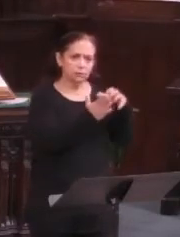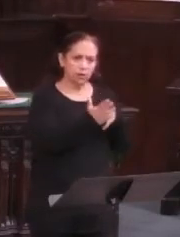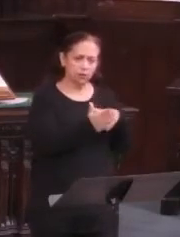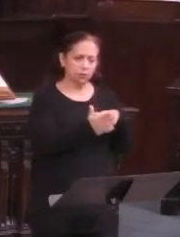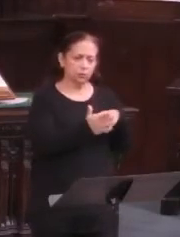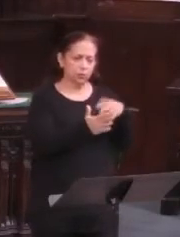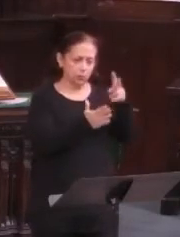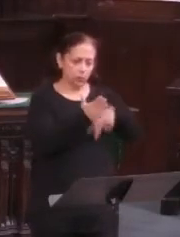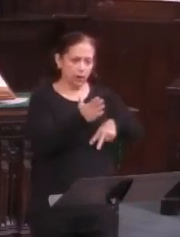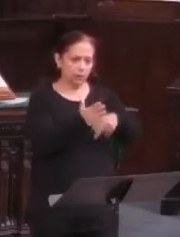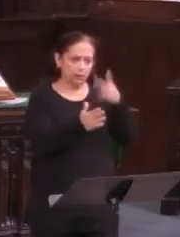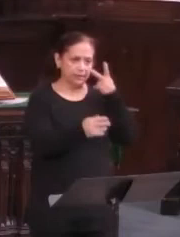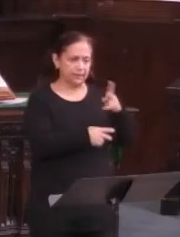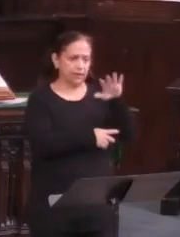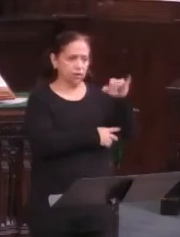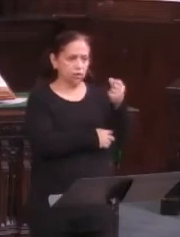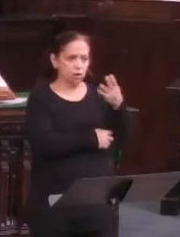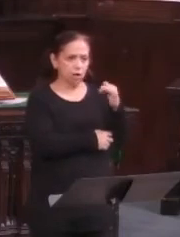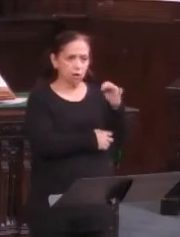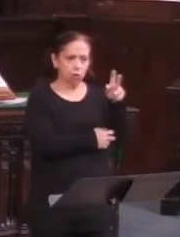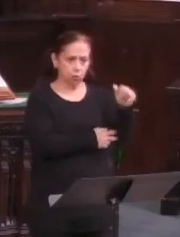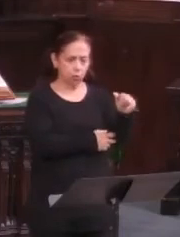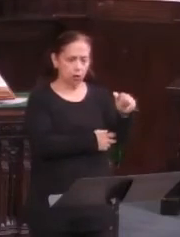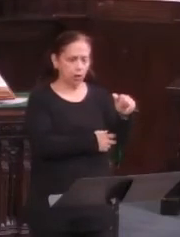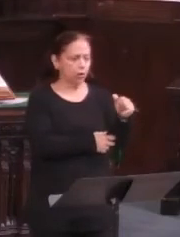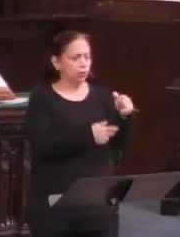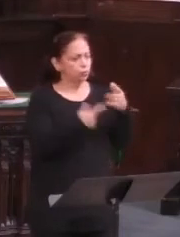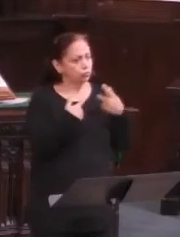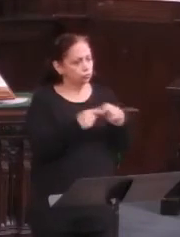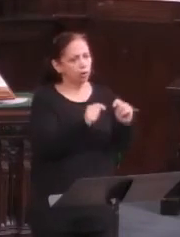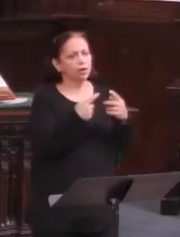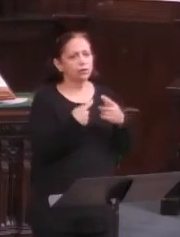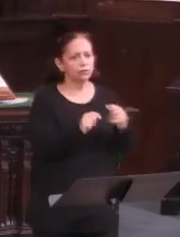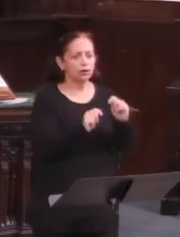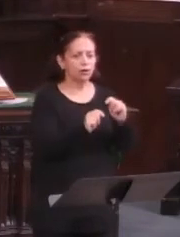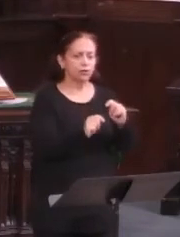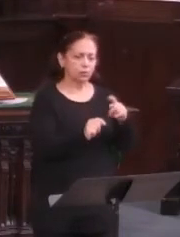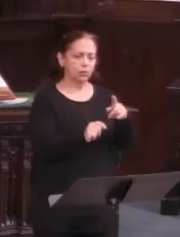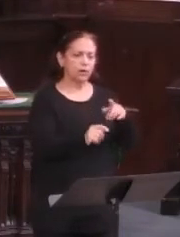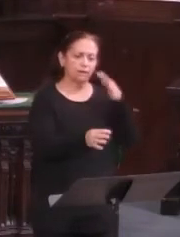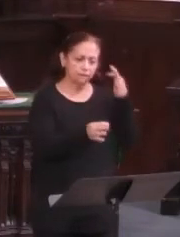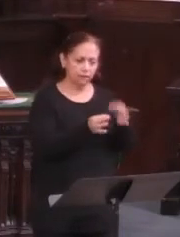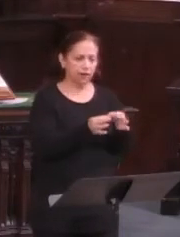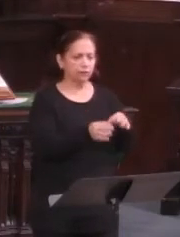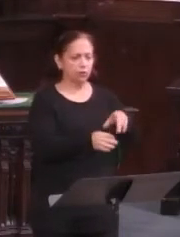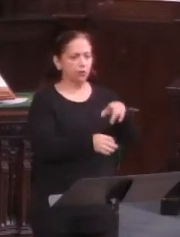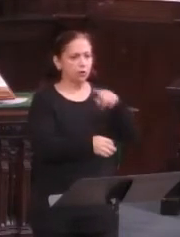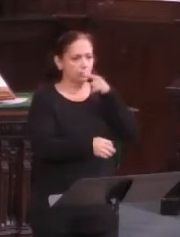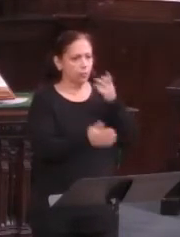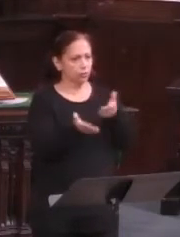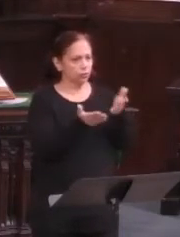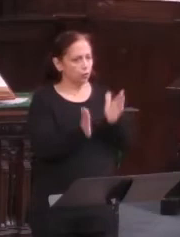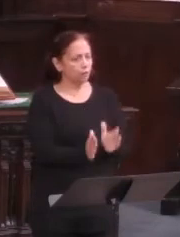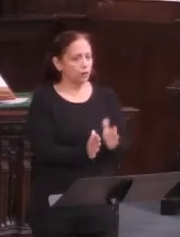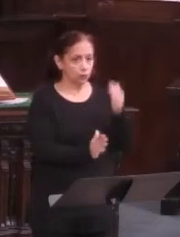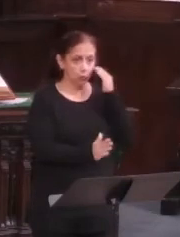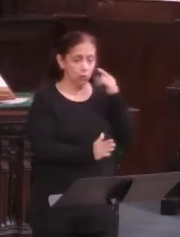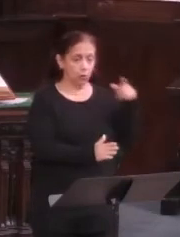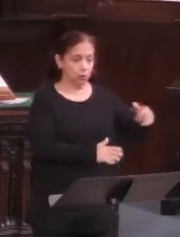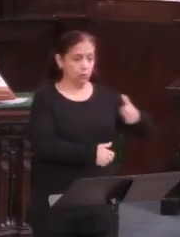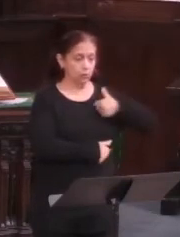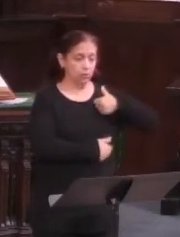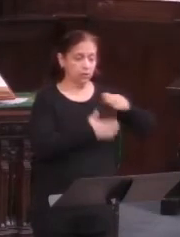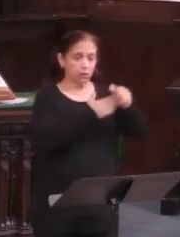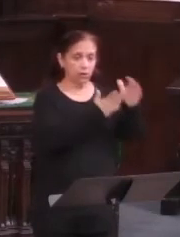Joshua striving to be a faithful public servant. As you might know, Joshua was a military leader of the